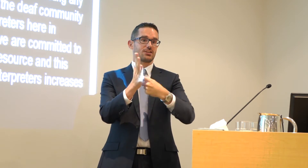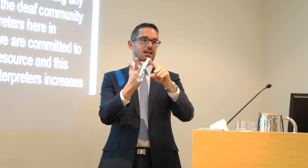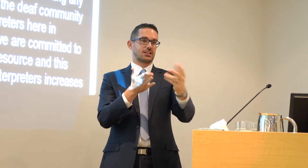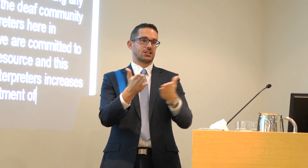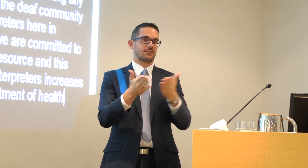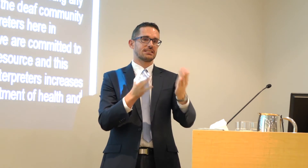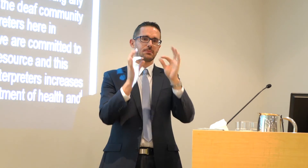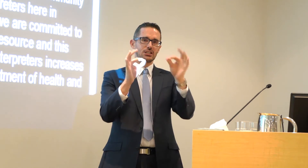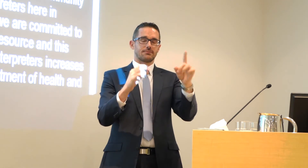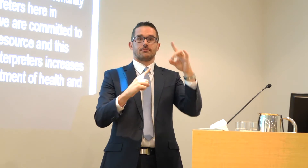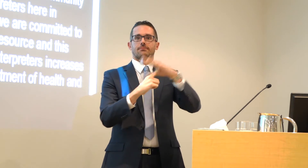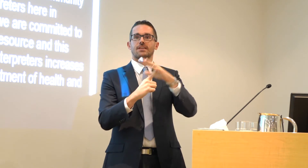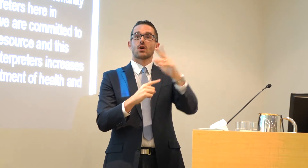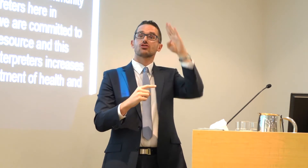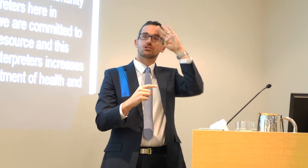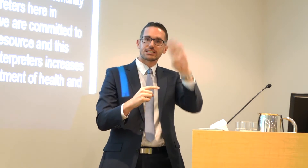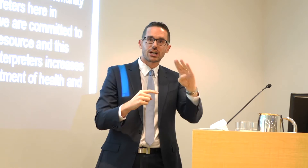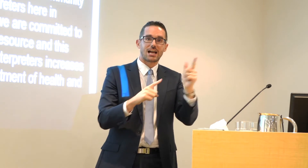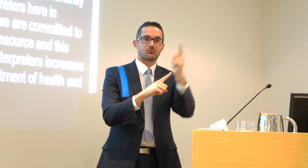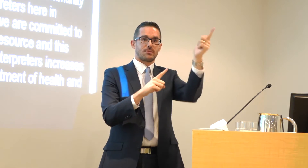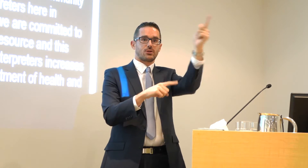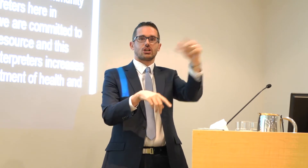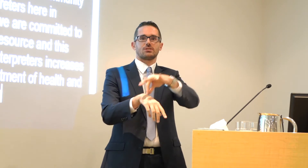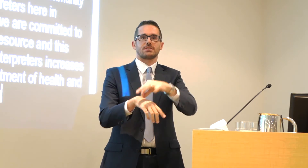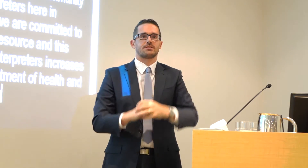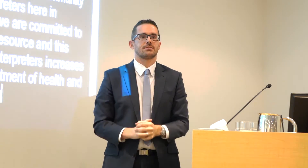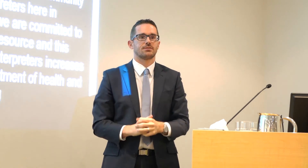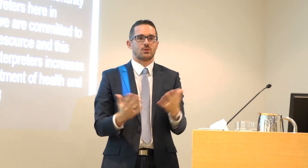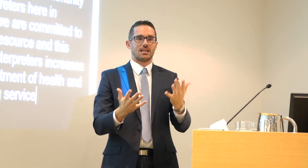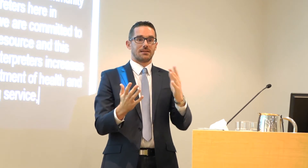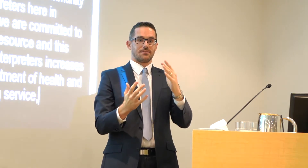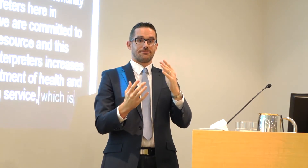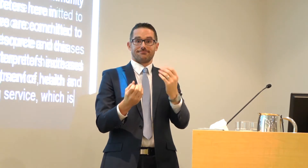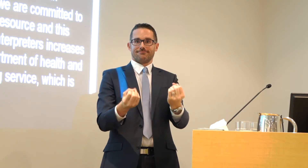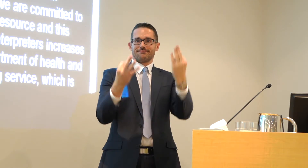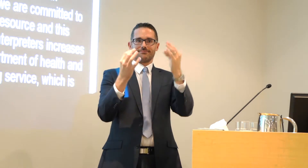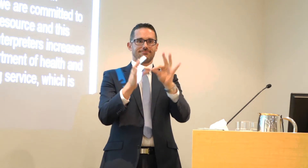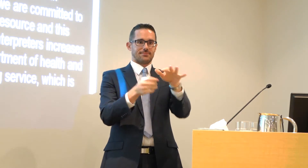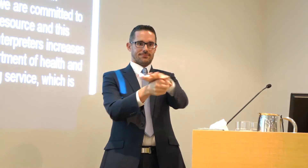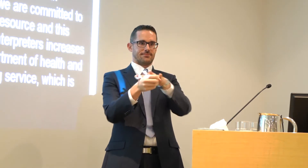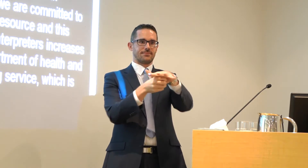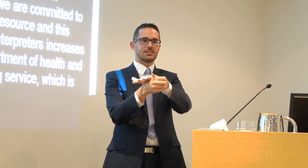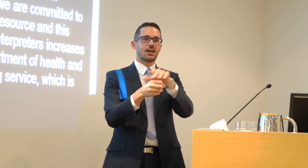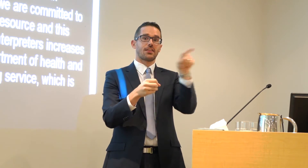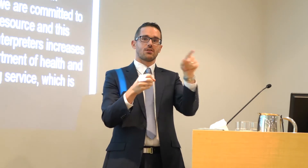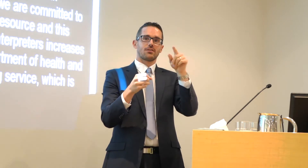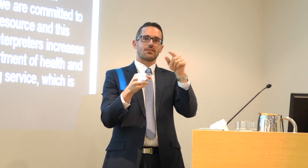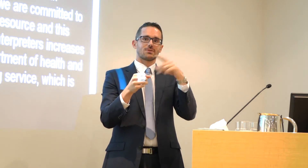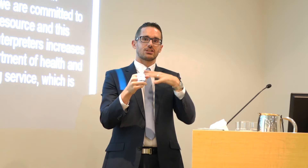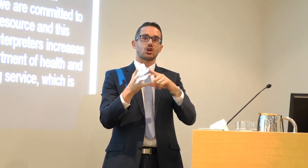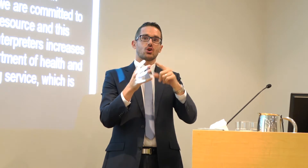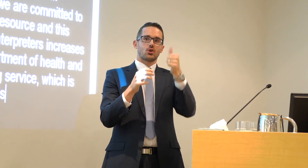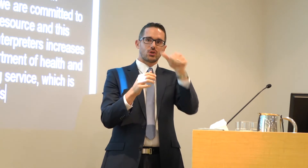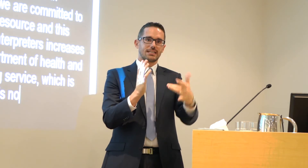Human Services to provide a video remote interpreting service, which is critical for regional and remote hospitals where there's no